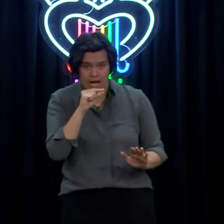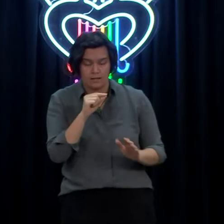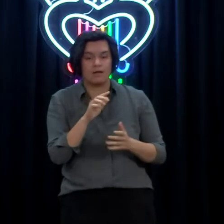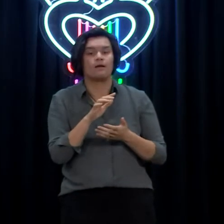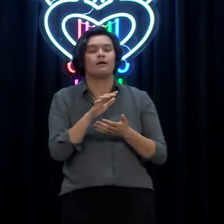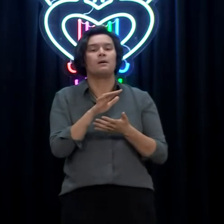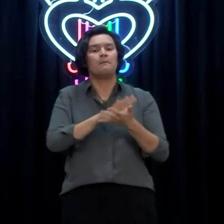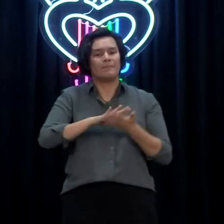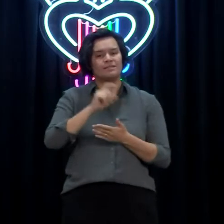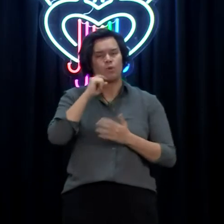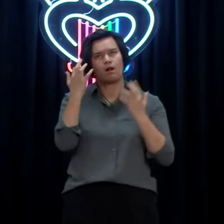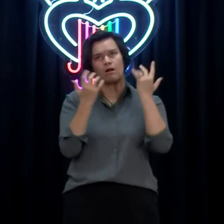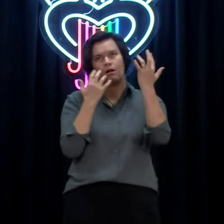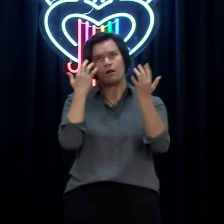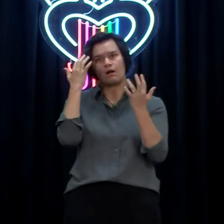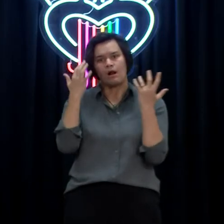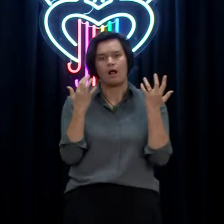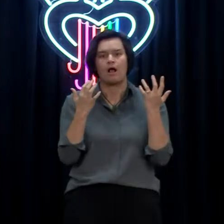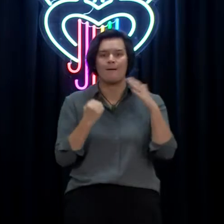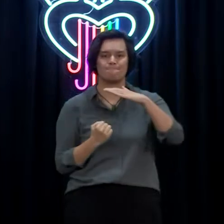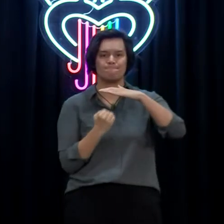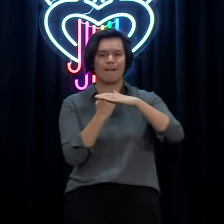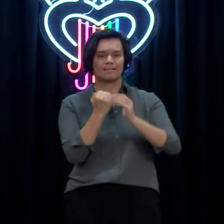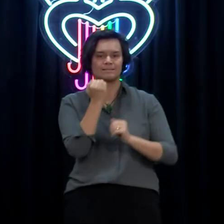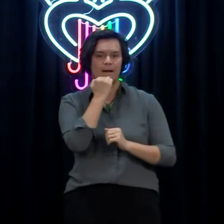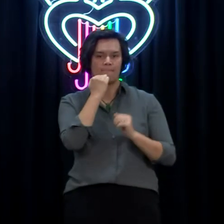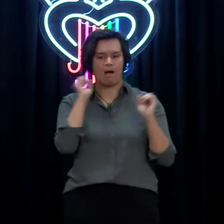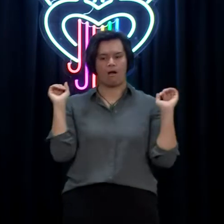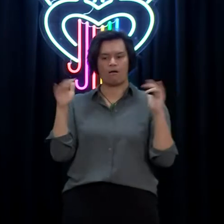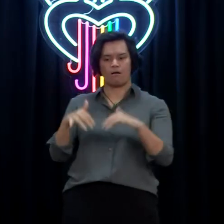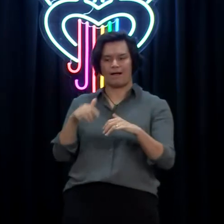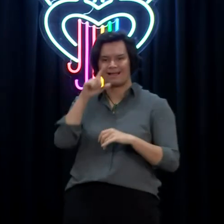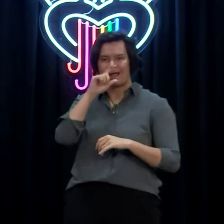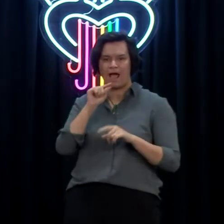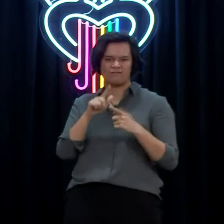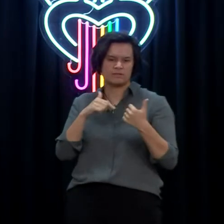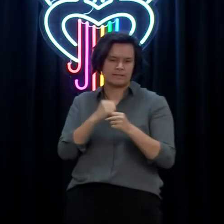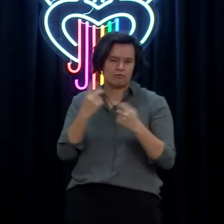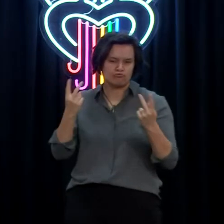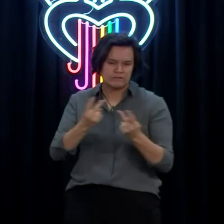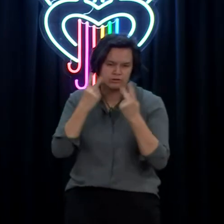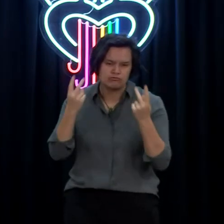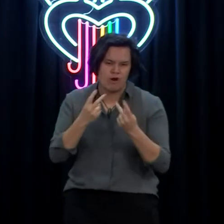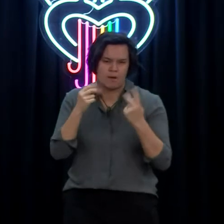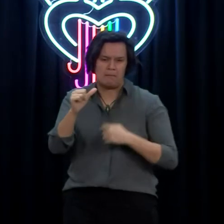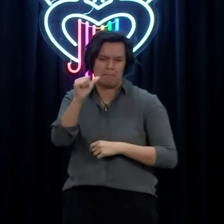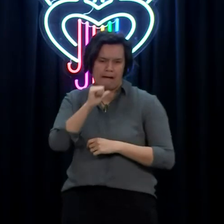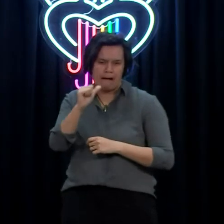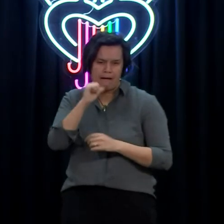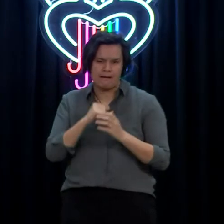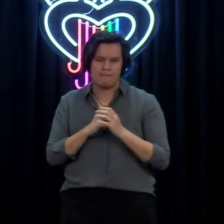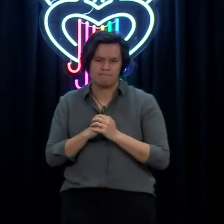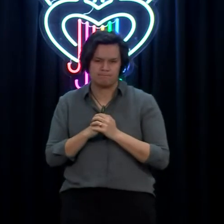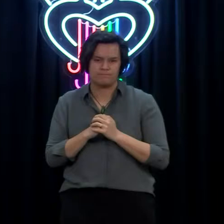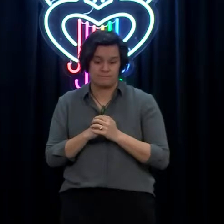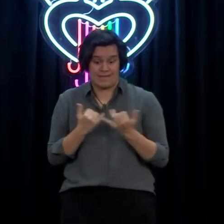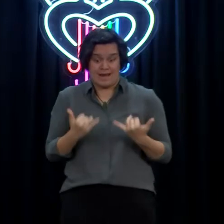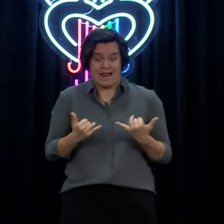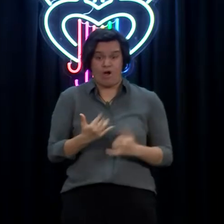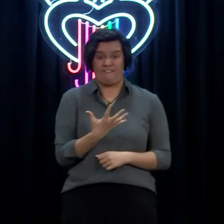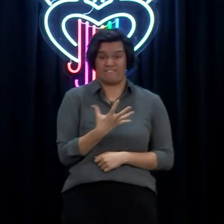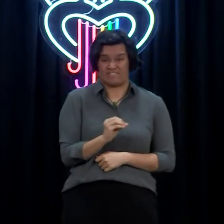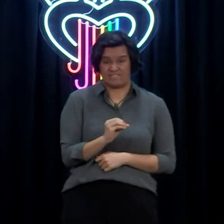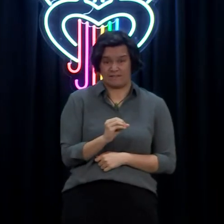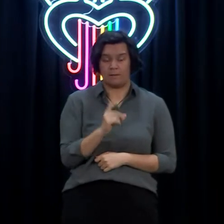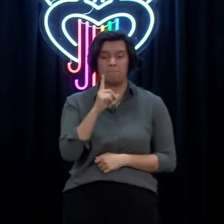people who can gather together, including in hospitality venues around the rest of the country, and we anticipate that this would be lifted to